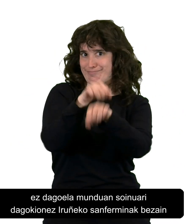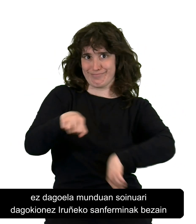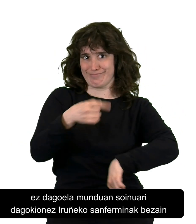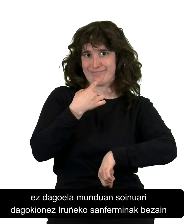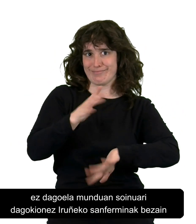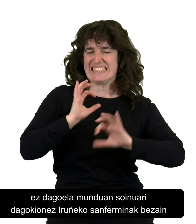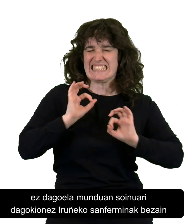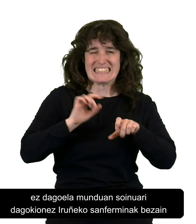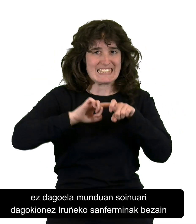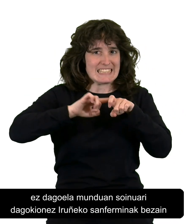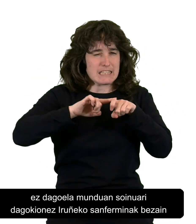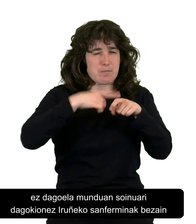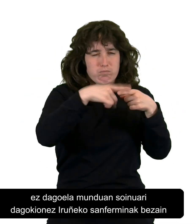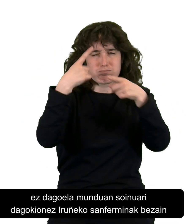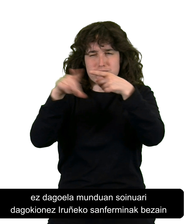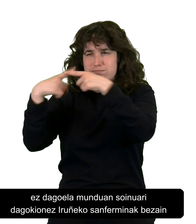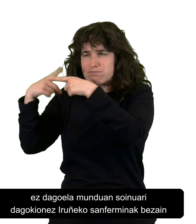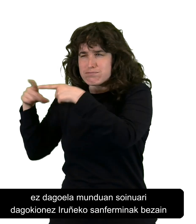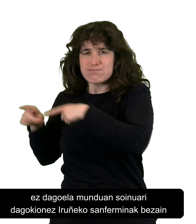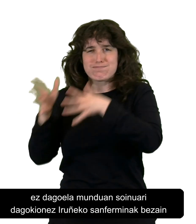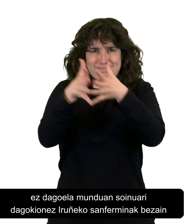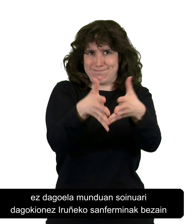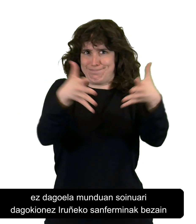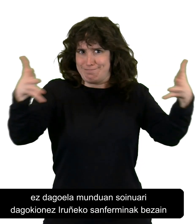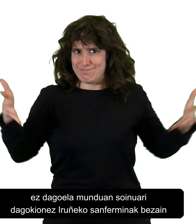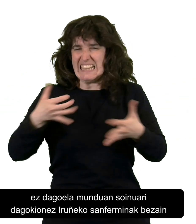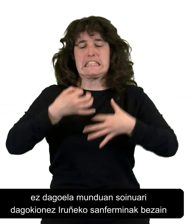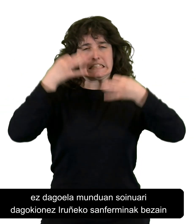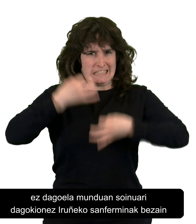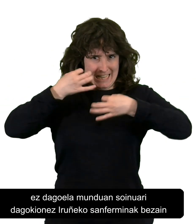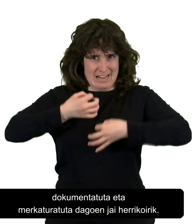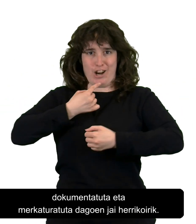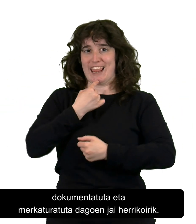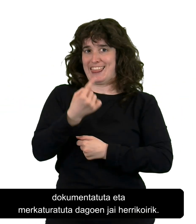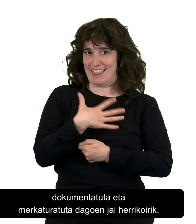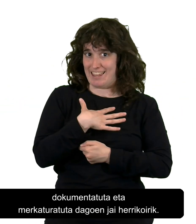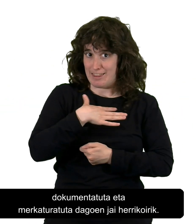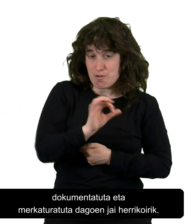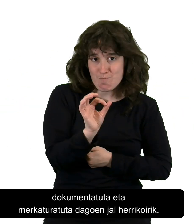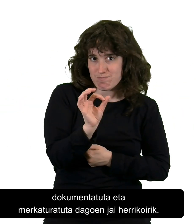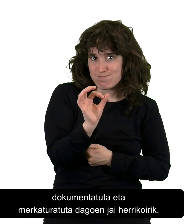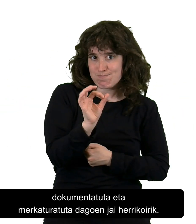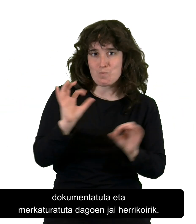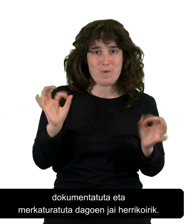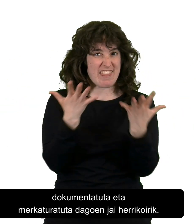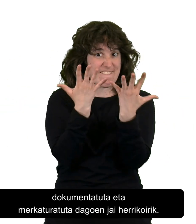ez dagoela munduan soinuari dagokionez, Iruñeko Sanferminak bezain dokumentatua eta merkaturatuta